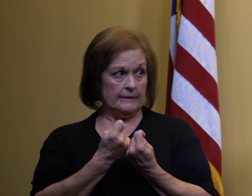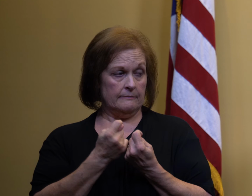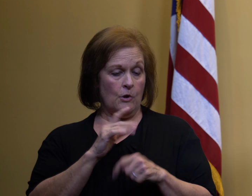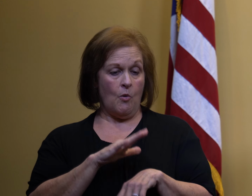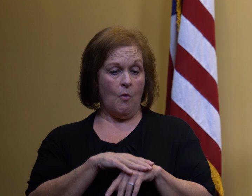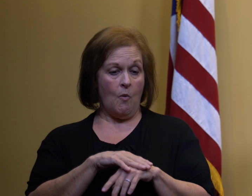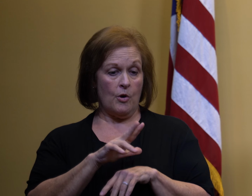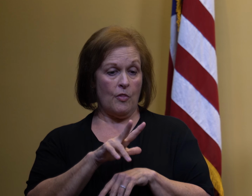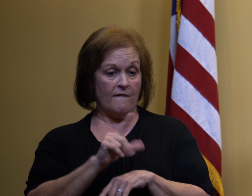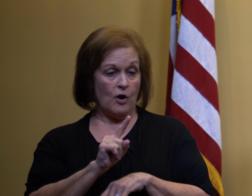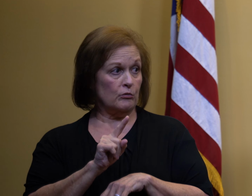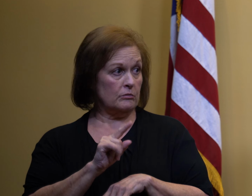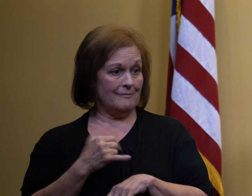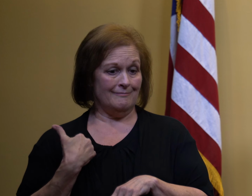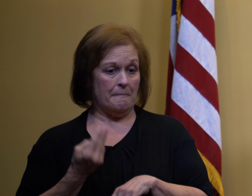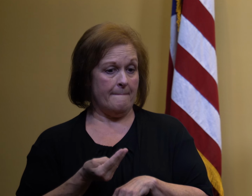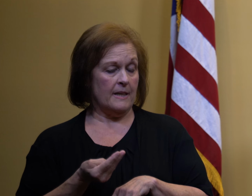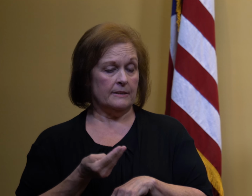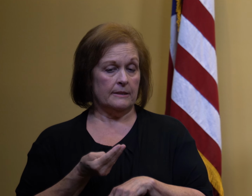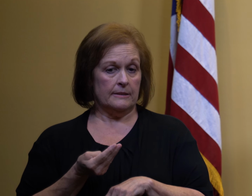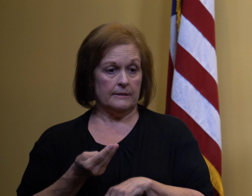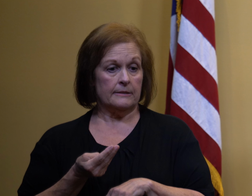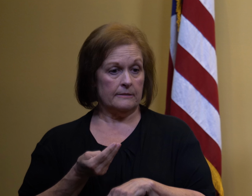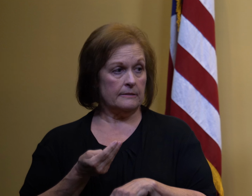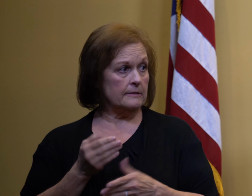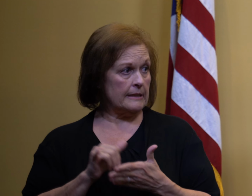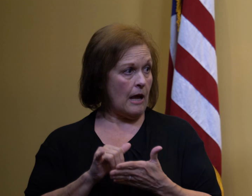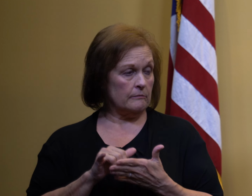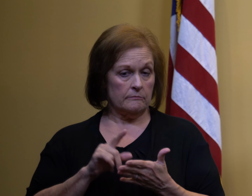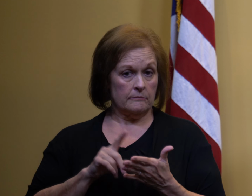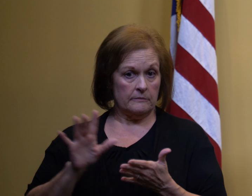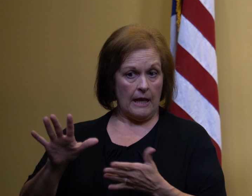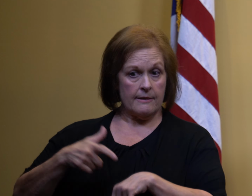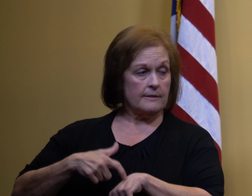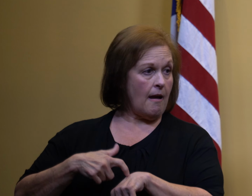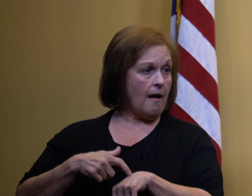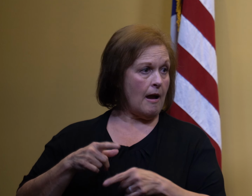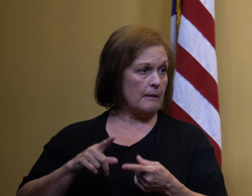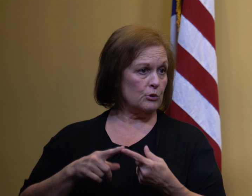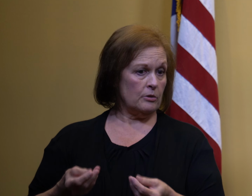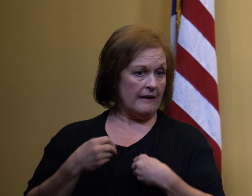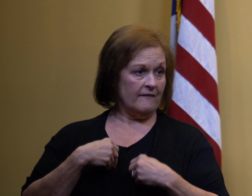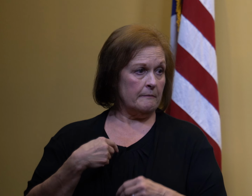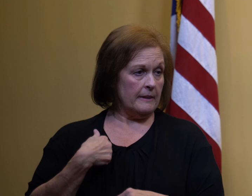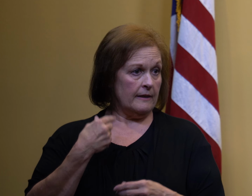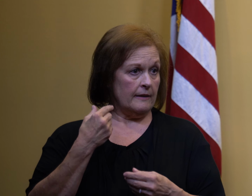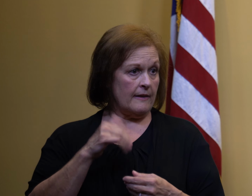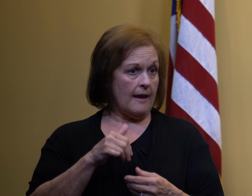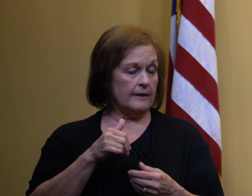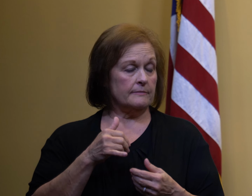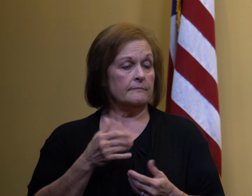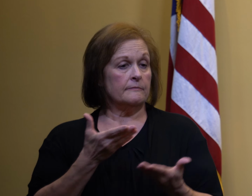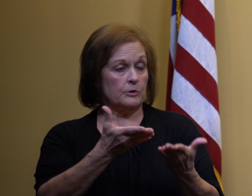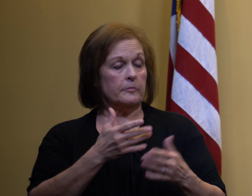the 31st, which was on Monday, as expected. That was their timeline to provide that to me. Going into